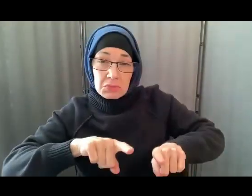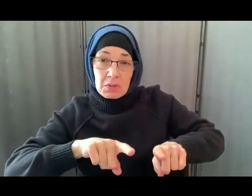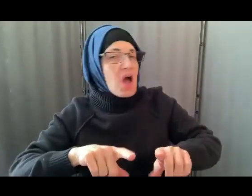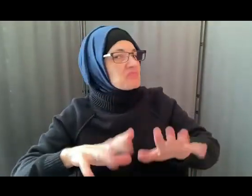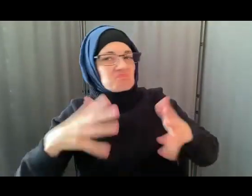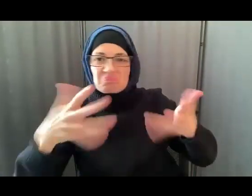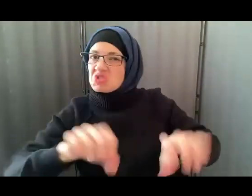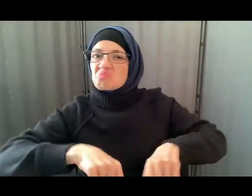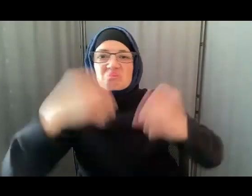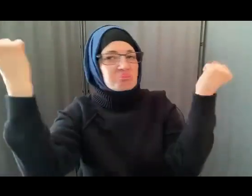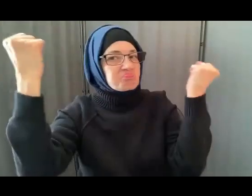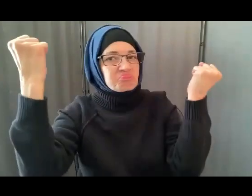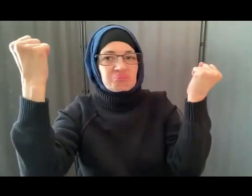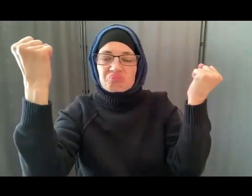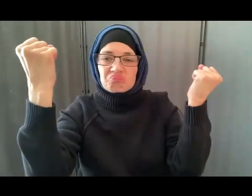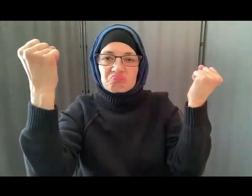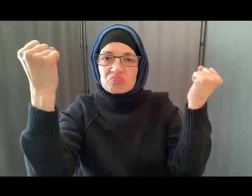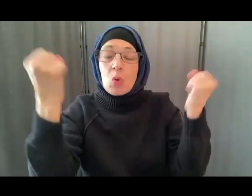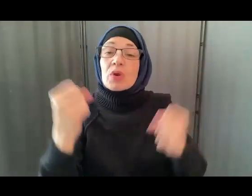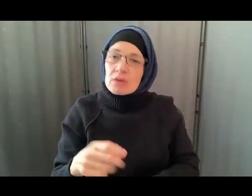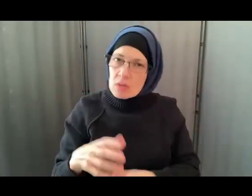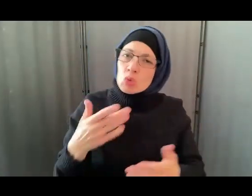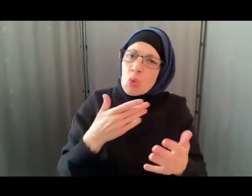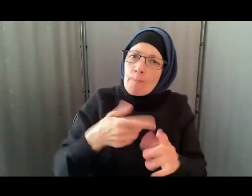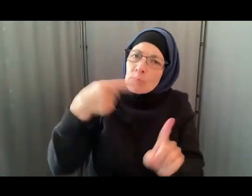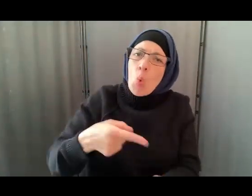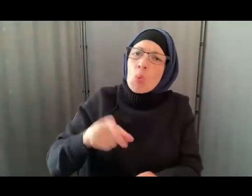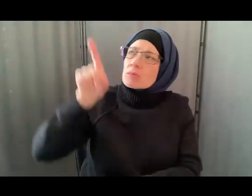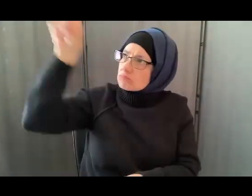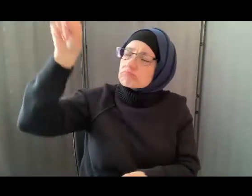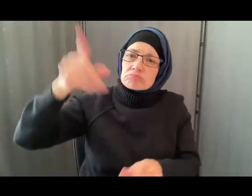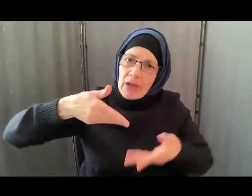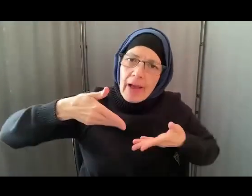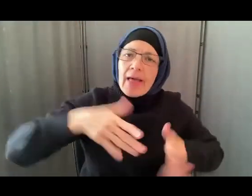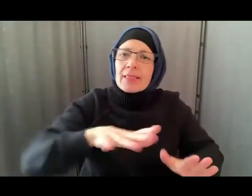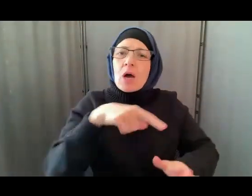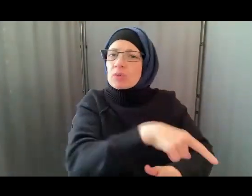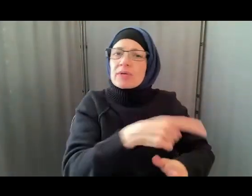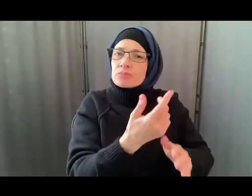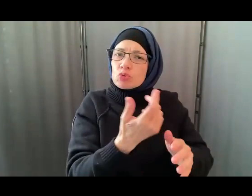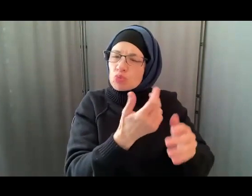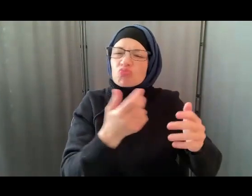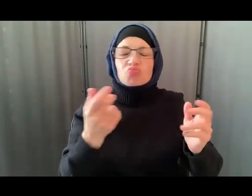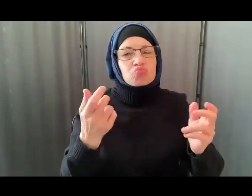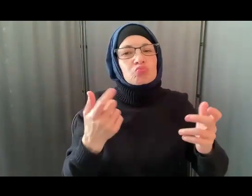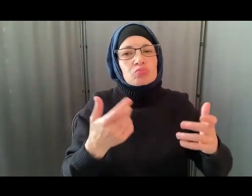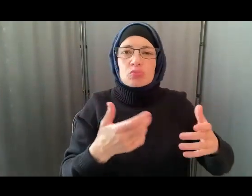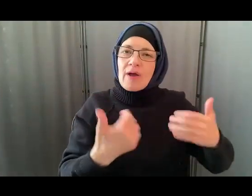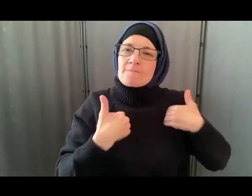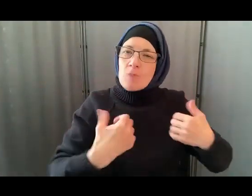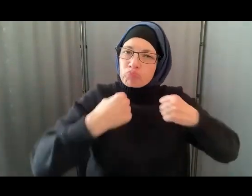subhanahu wa ta'ala gave him the upper hand and he went into Mecca with